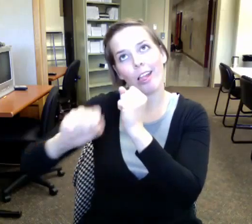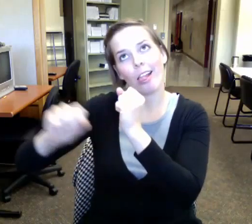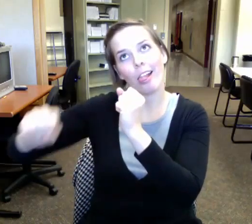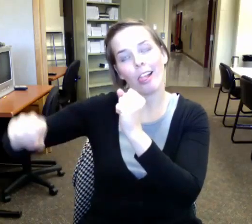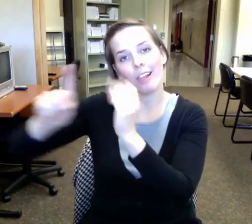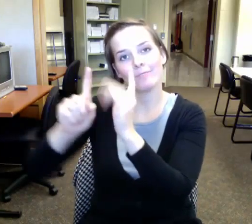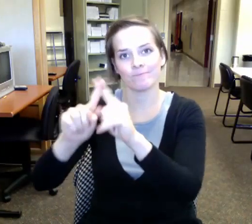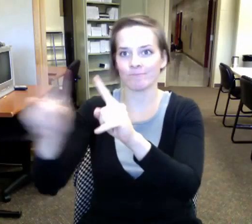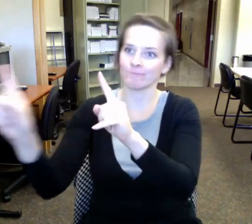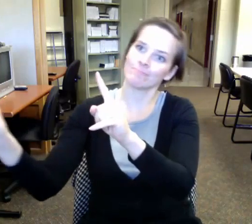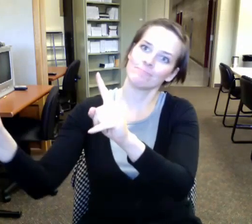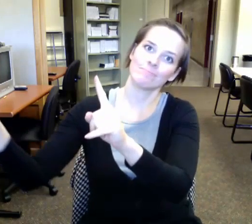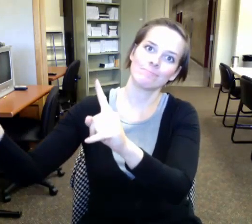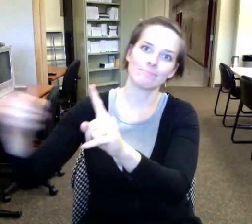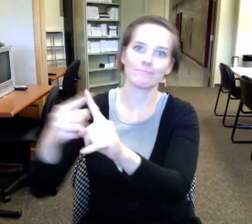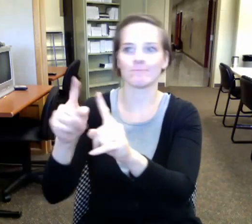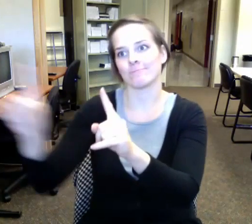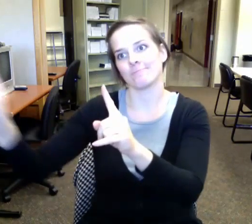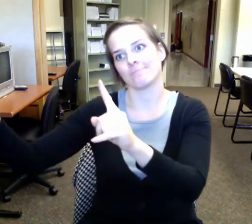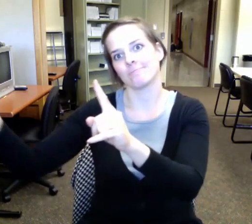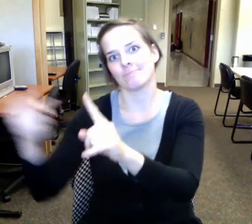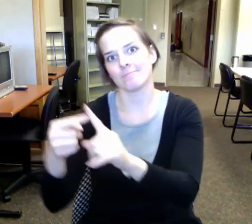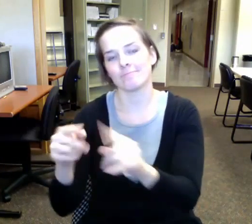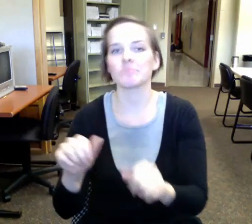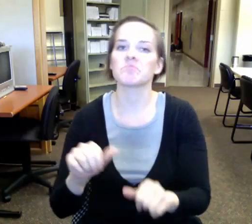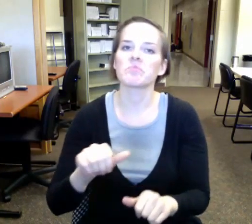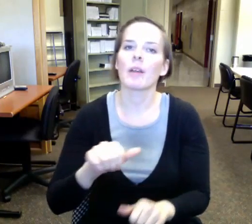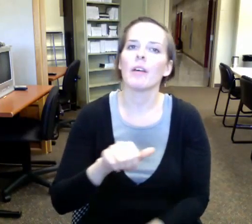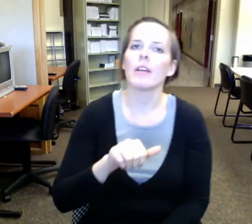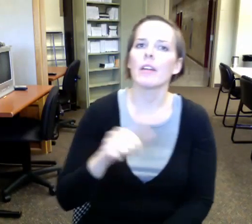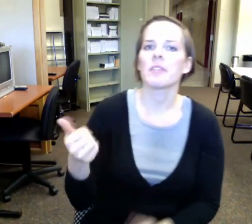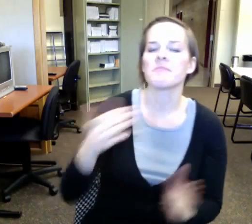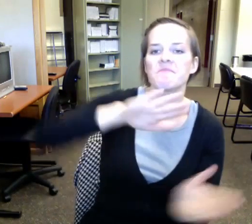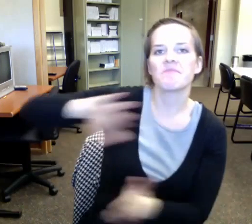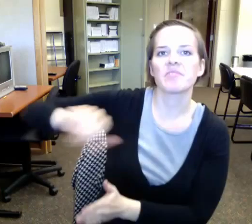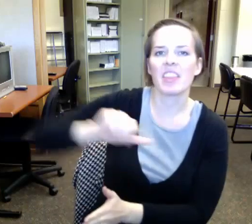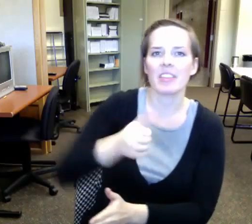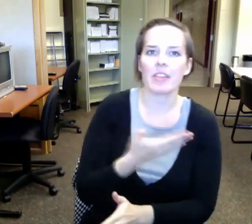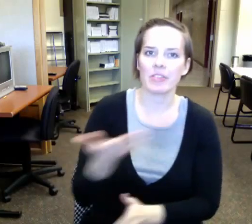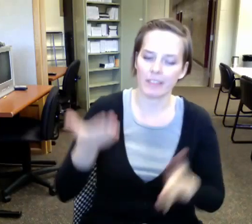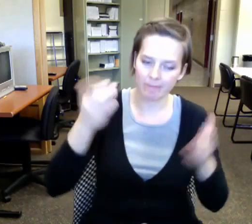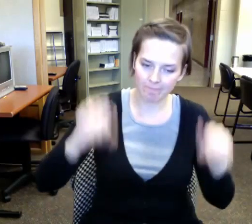Another thing that can significantly impact our ability to listen is our emotional or physical state.